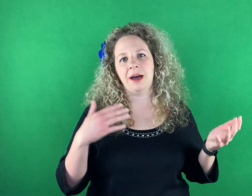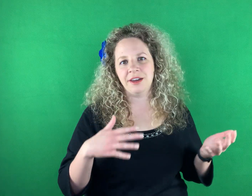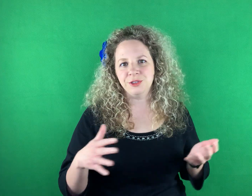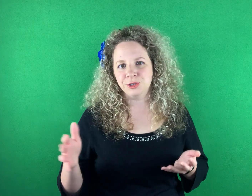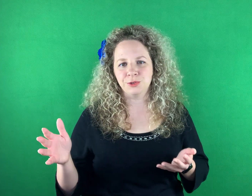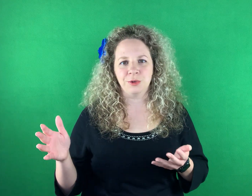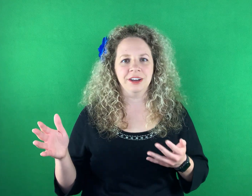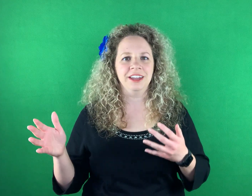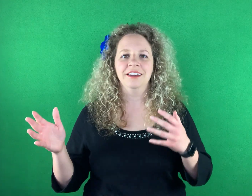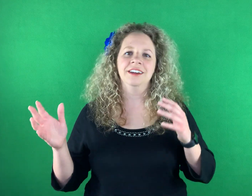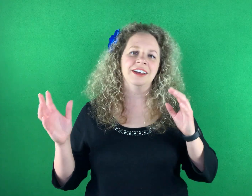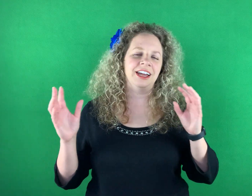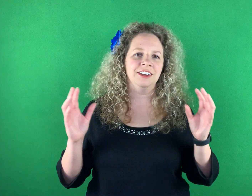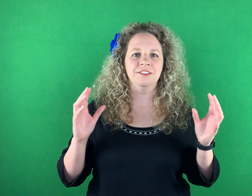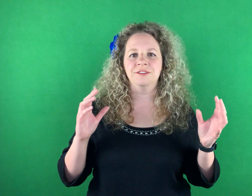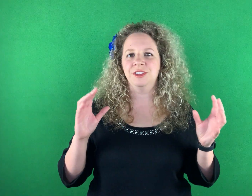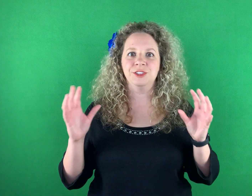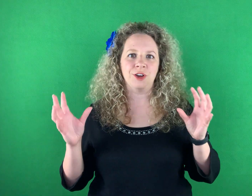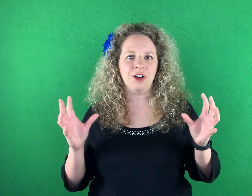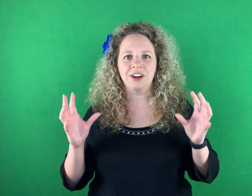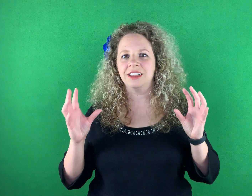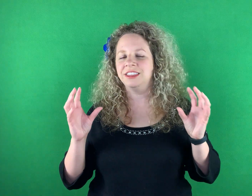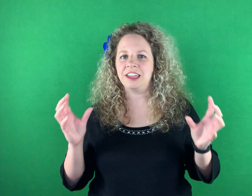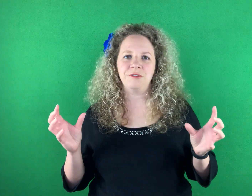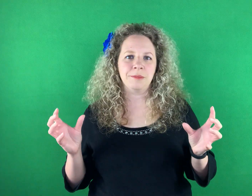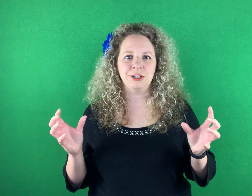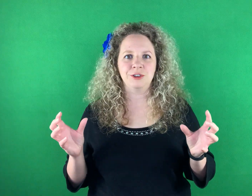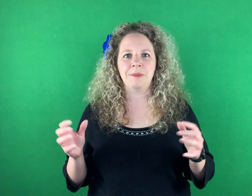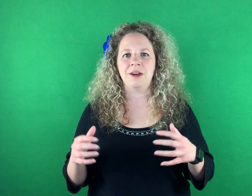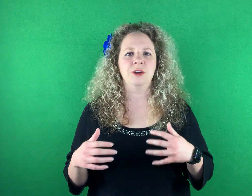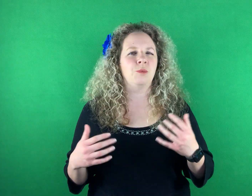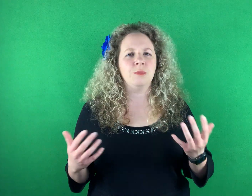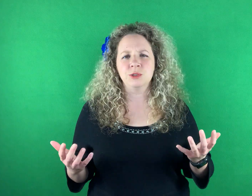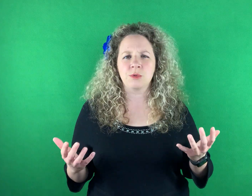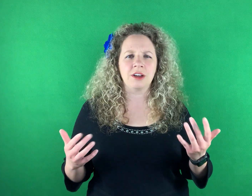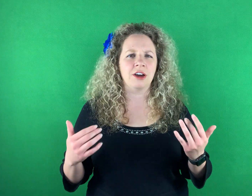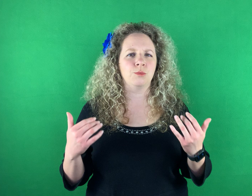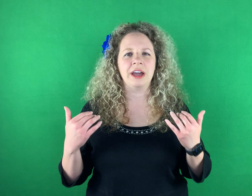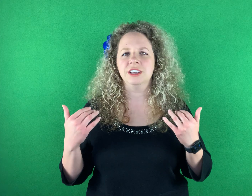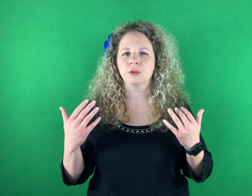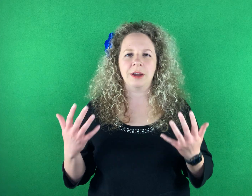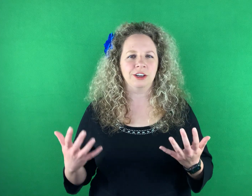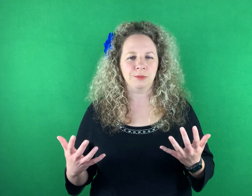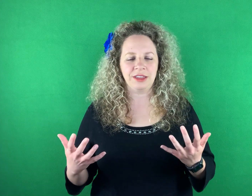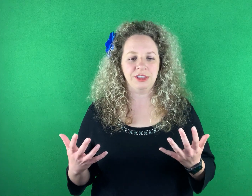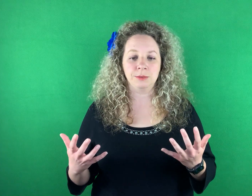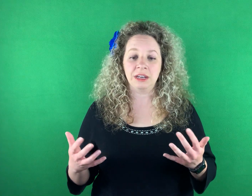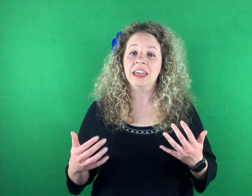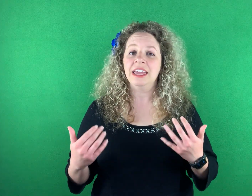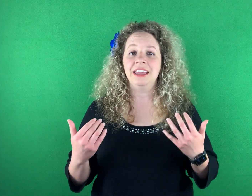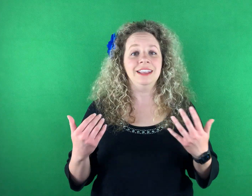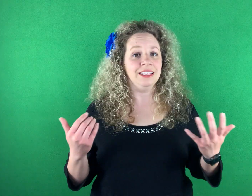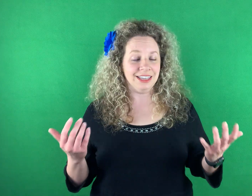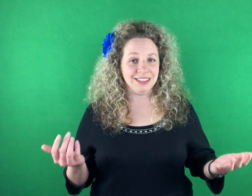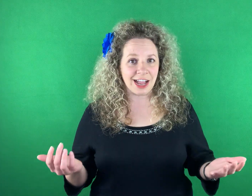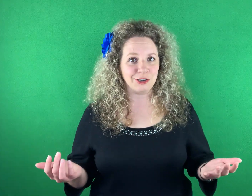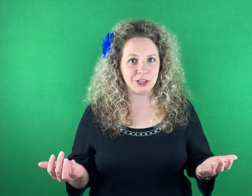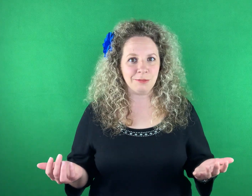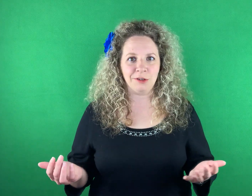behind the story, kind of the song, the information about it, what was going on, why did the writer write this one? And he is actually a